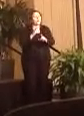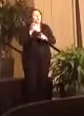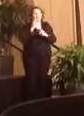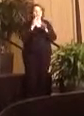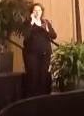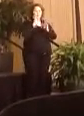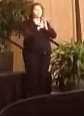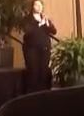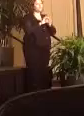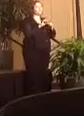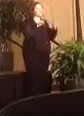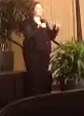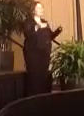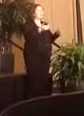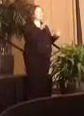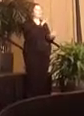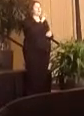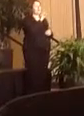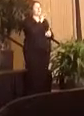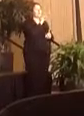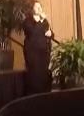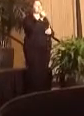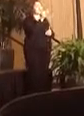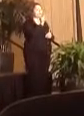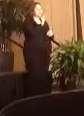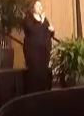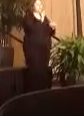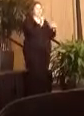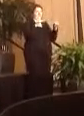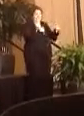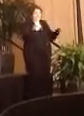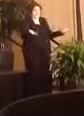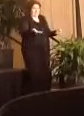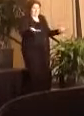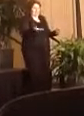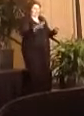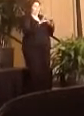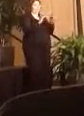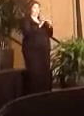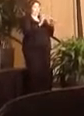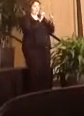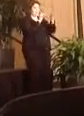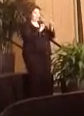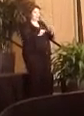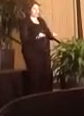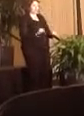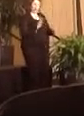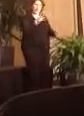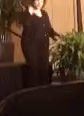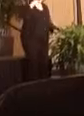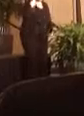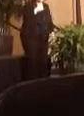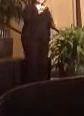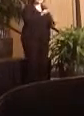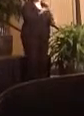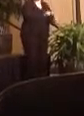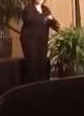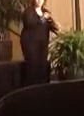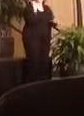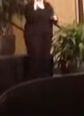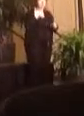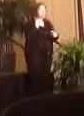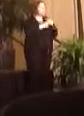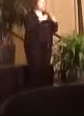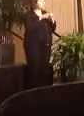from here, even the comments underneath there are kind of crazy and stalkerish. So have you ever had any issues with psycho, crazy people?